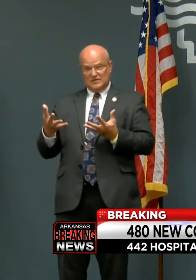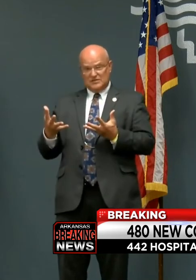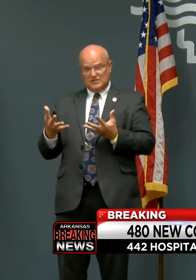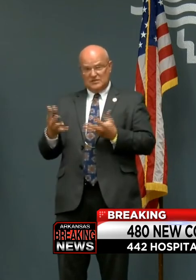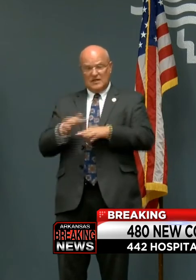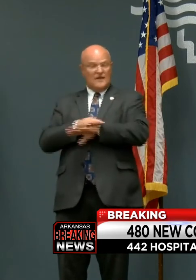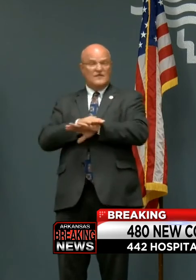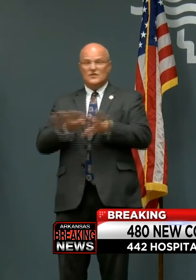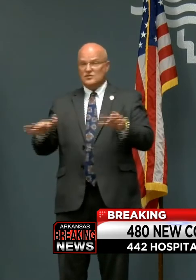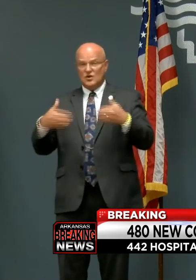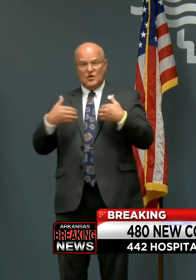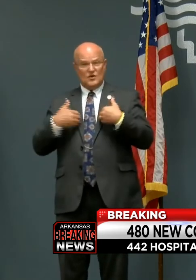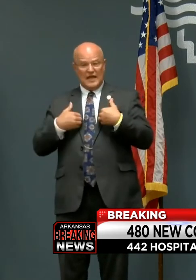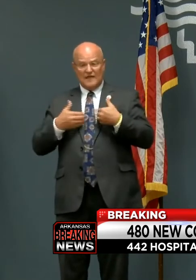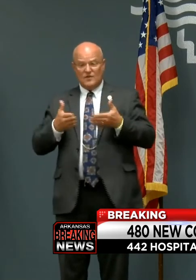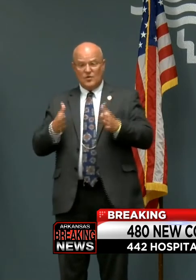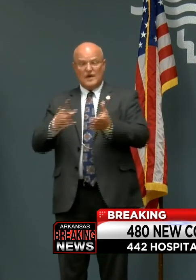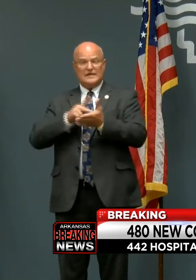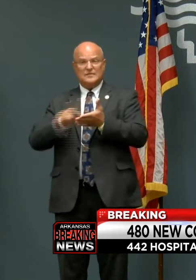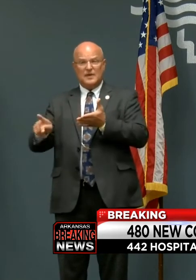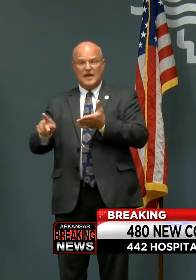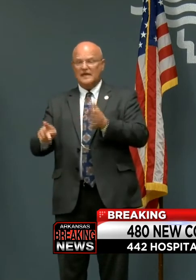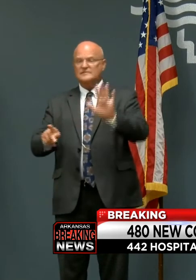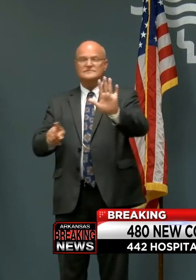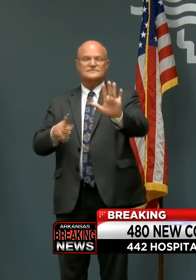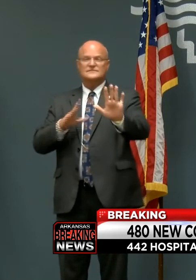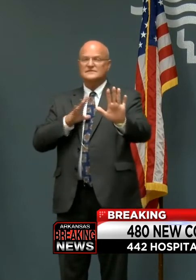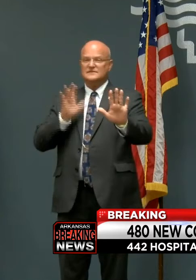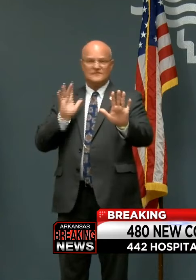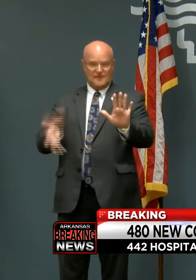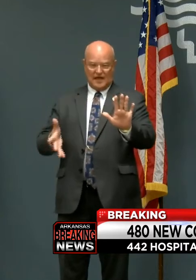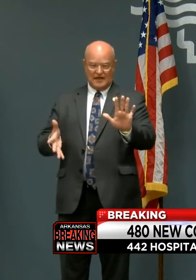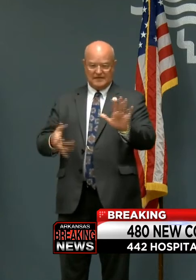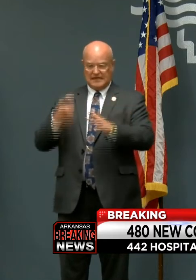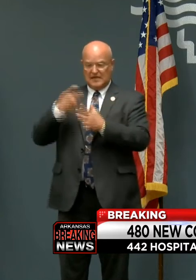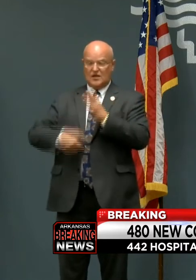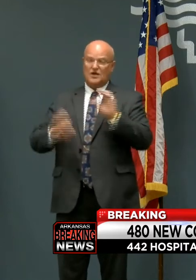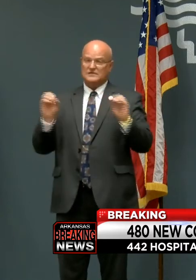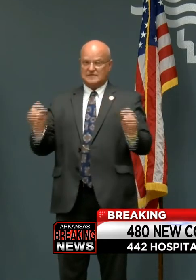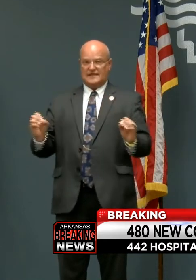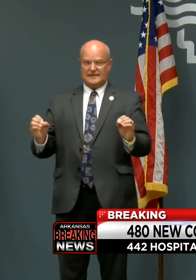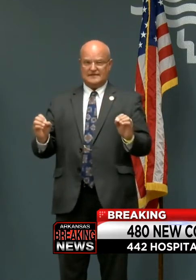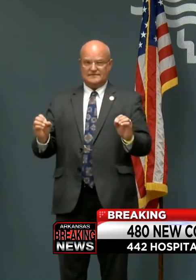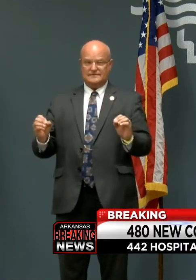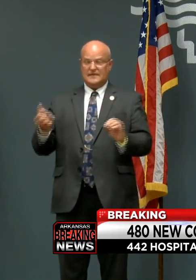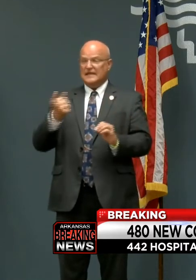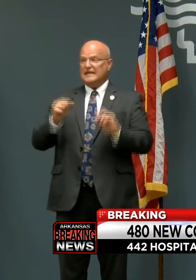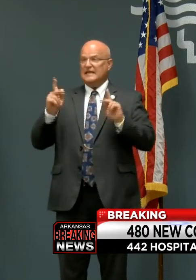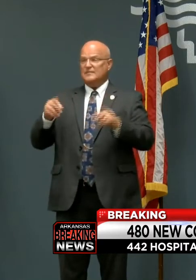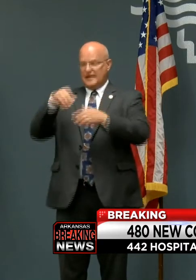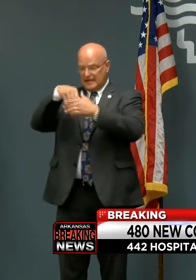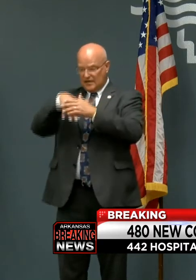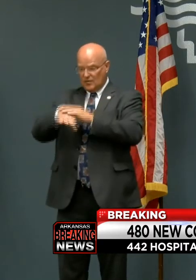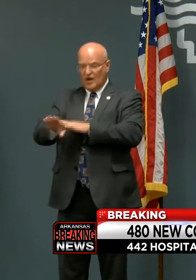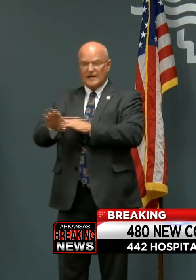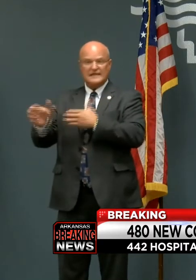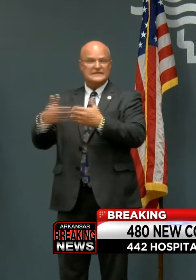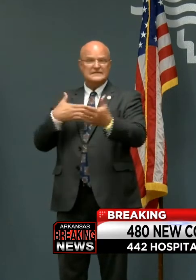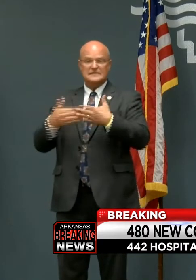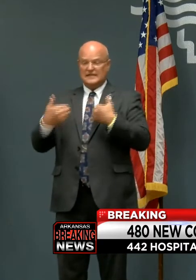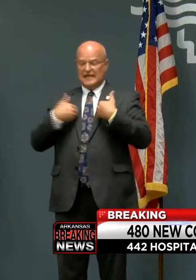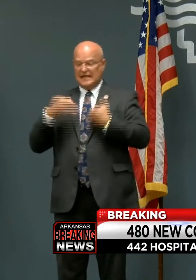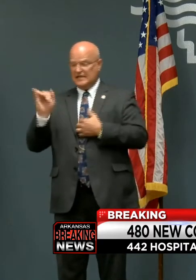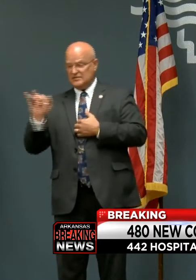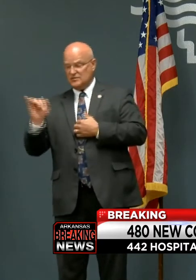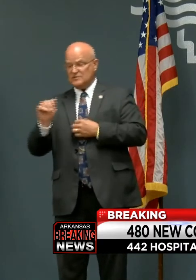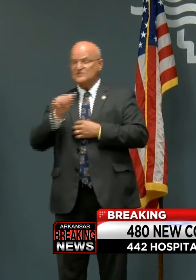you do not have a manner to pay for this, it is fine. It is free of cost. So anybody can walk in, regardless of whether you have insurance